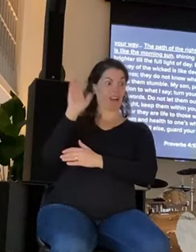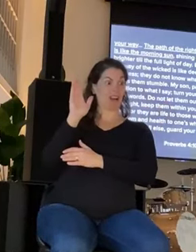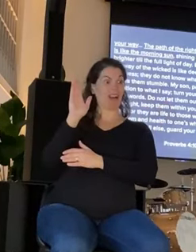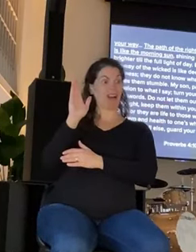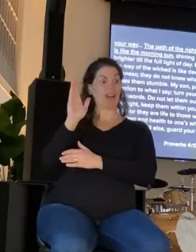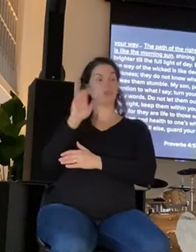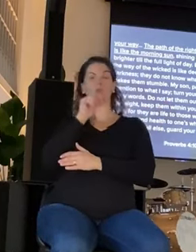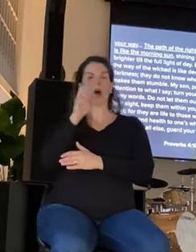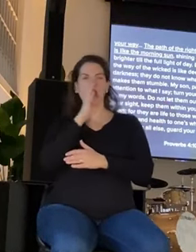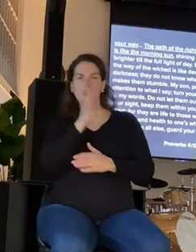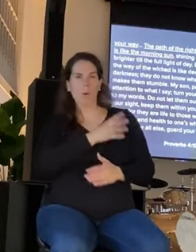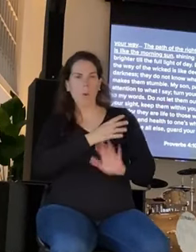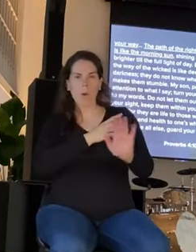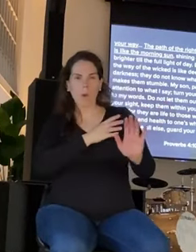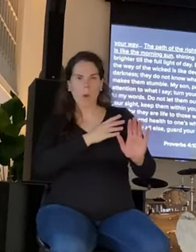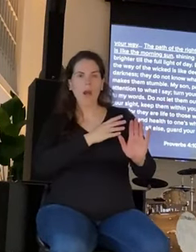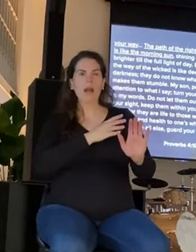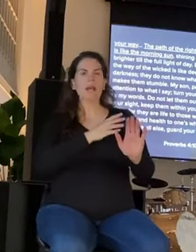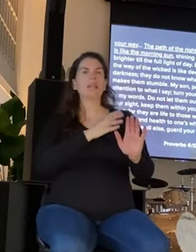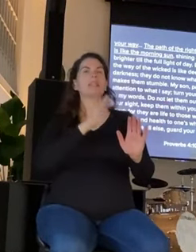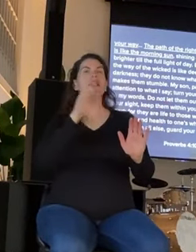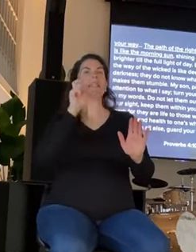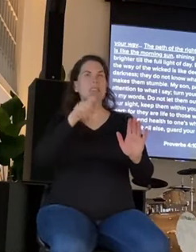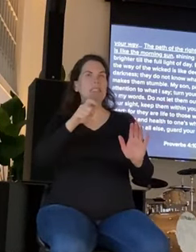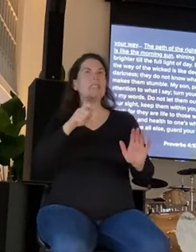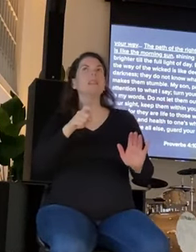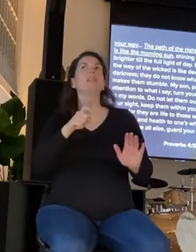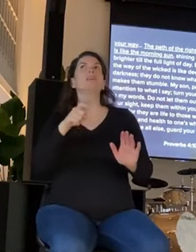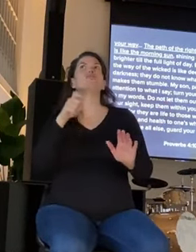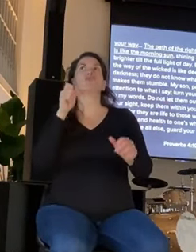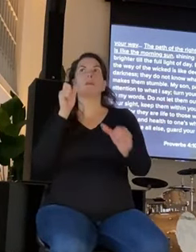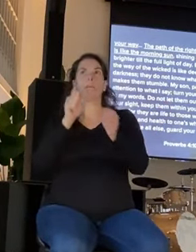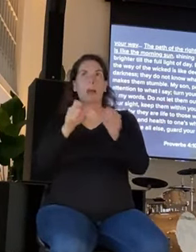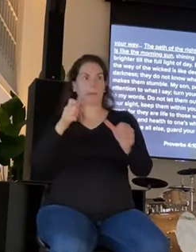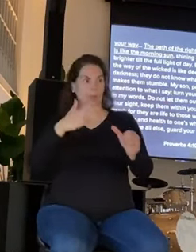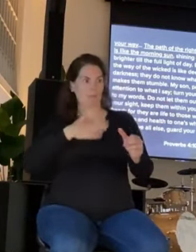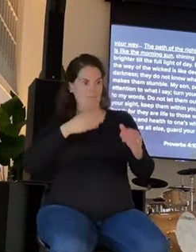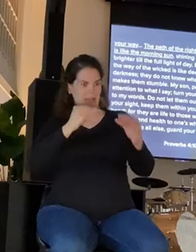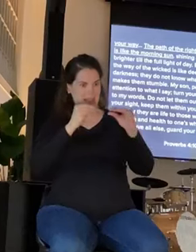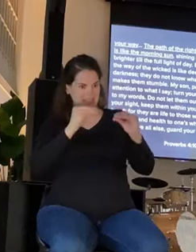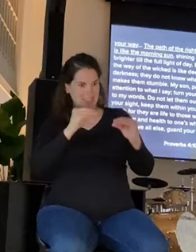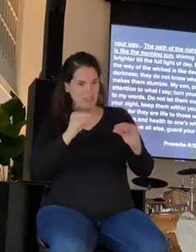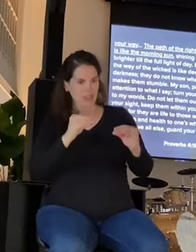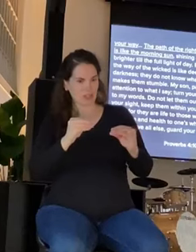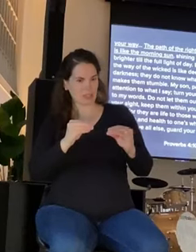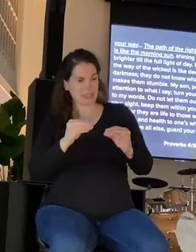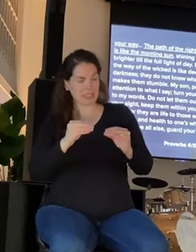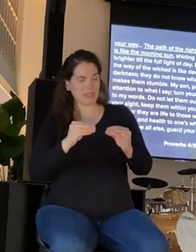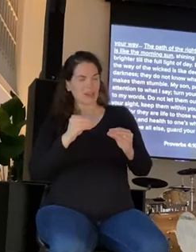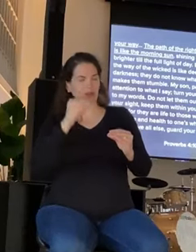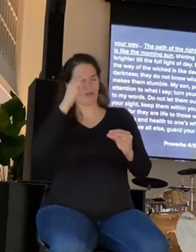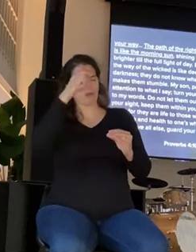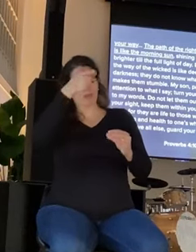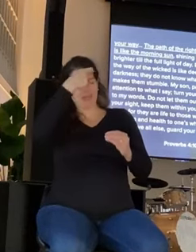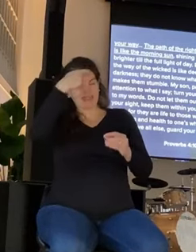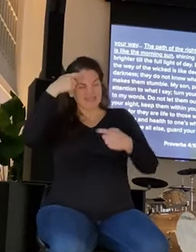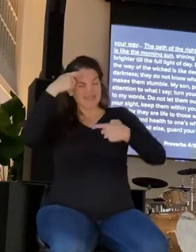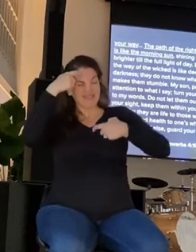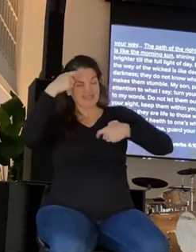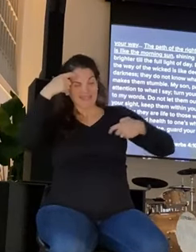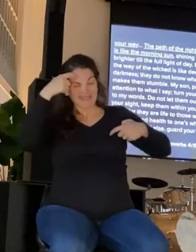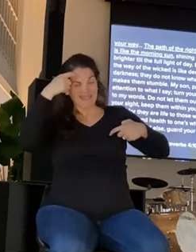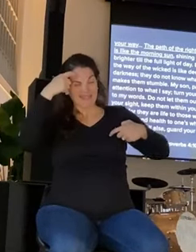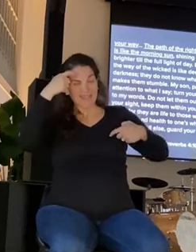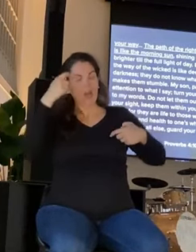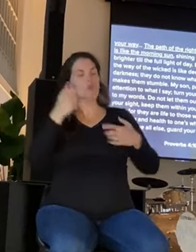them out of your sight. Keep them within your heart, for they are life to those who find them and health